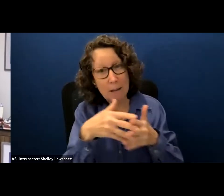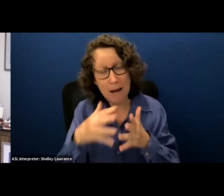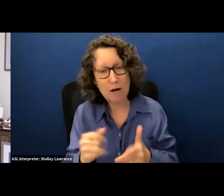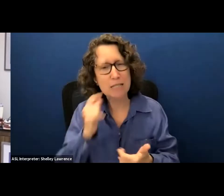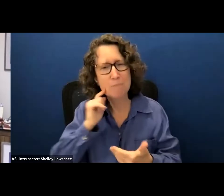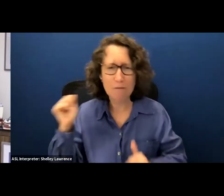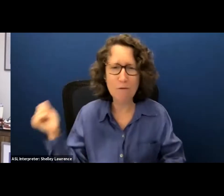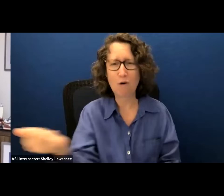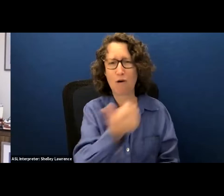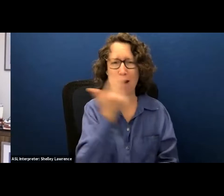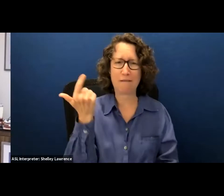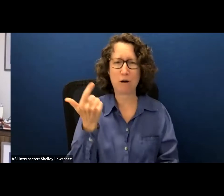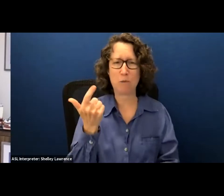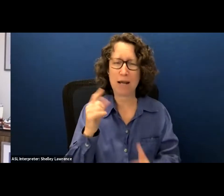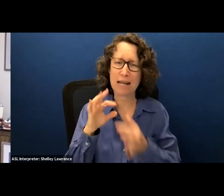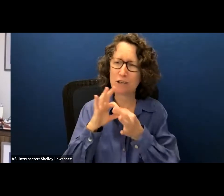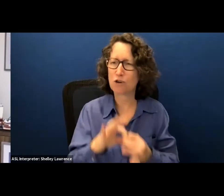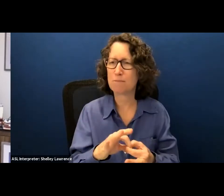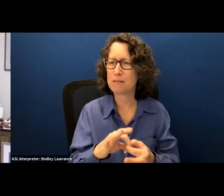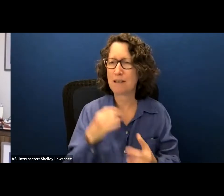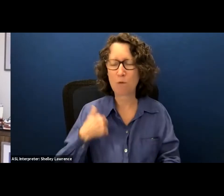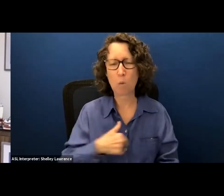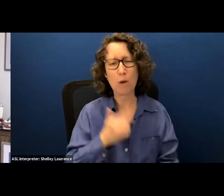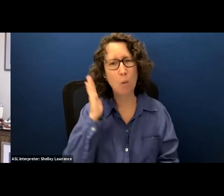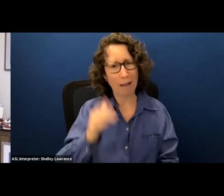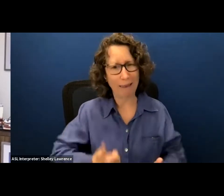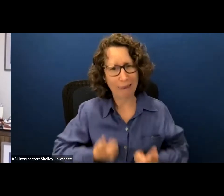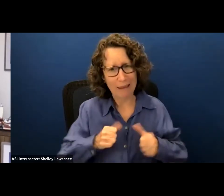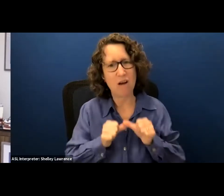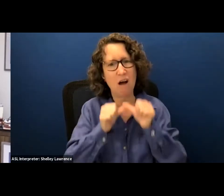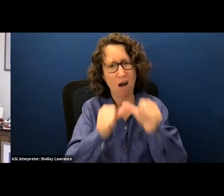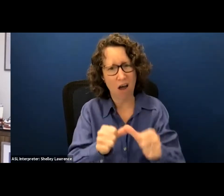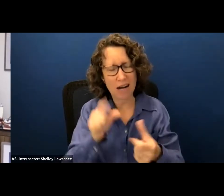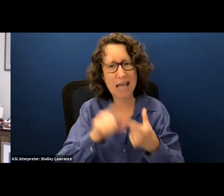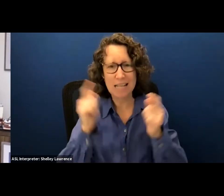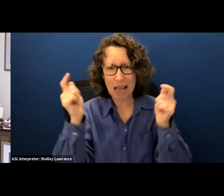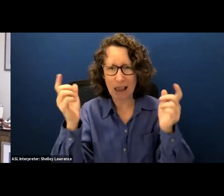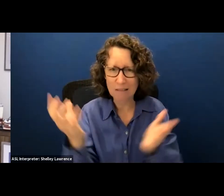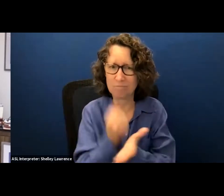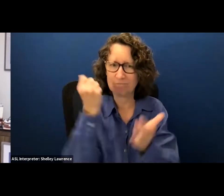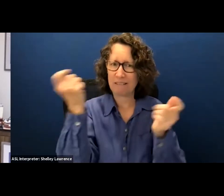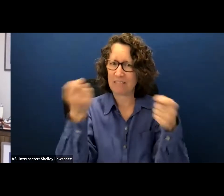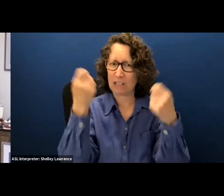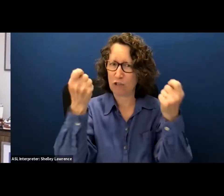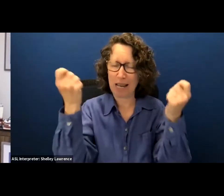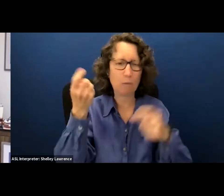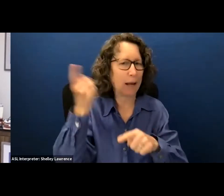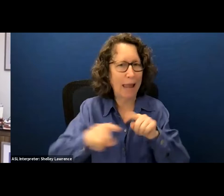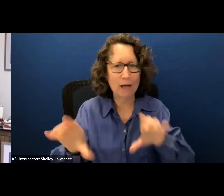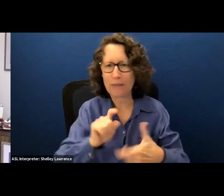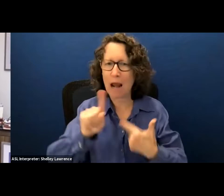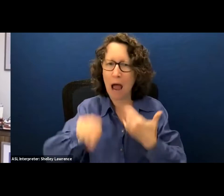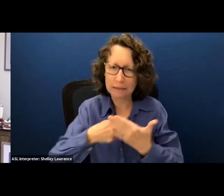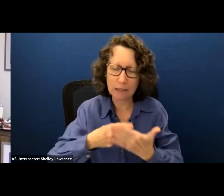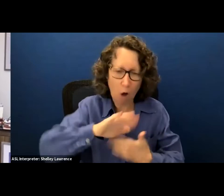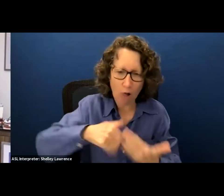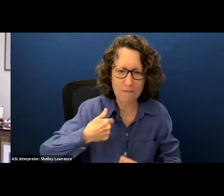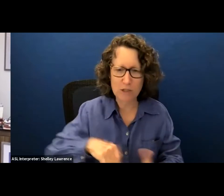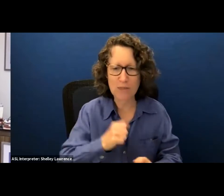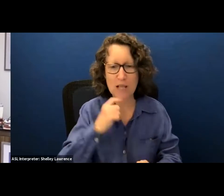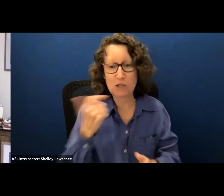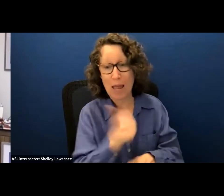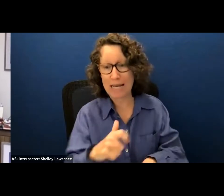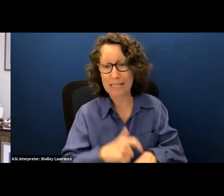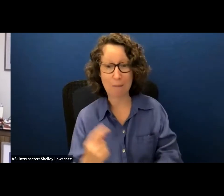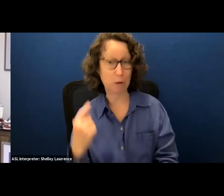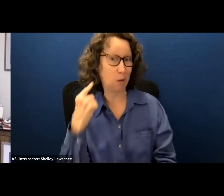it's for everybody in terms of we shall live on, until victory is won. And we can't do that until all of us do so. So anytime that